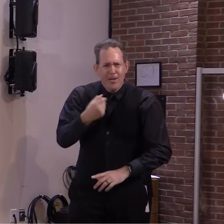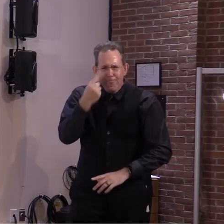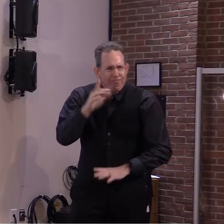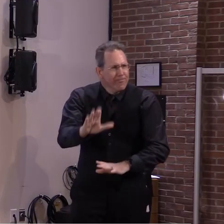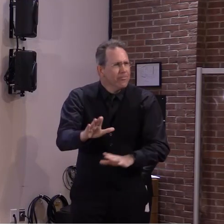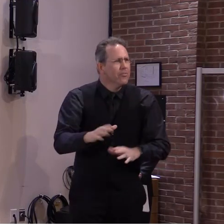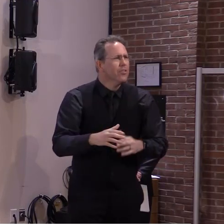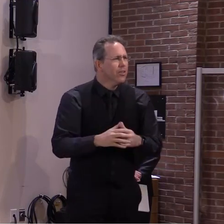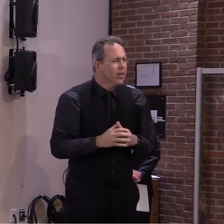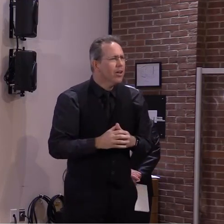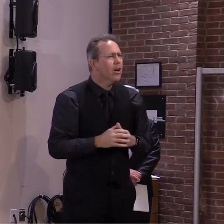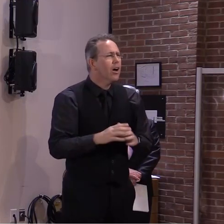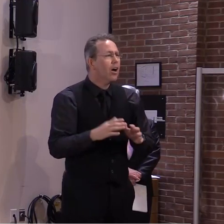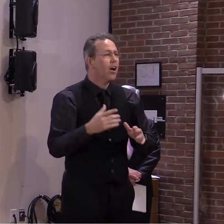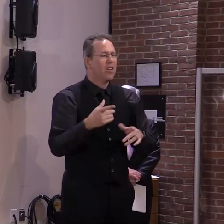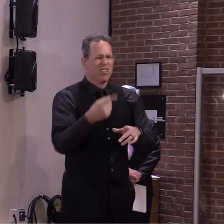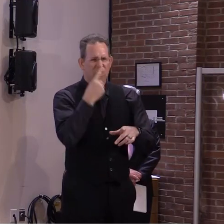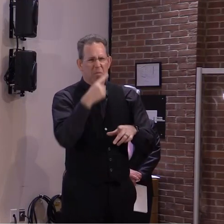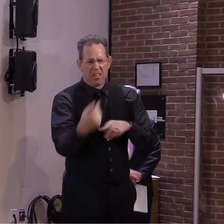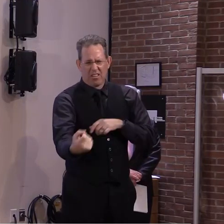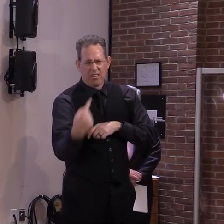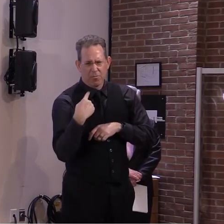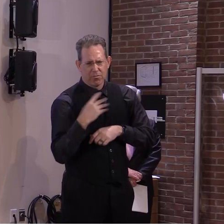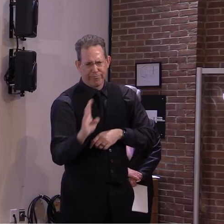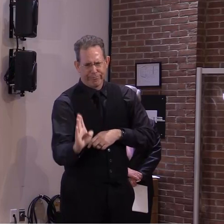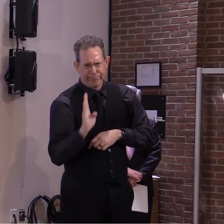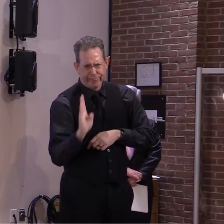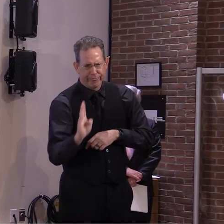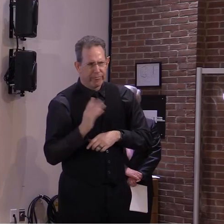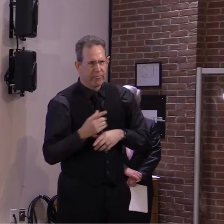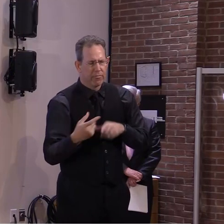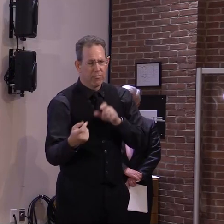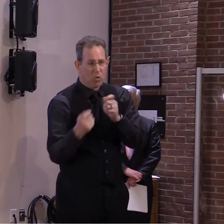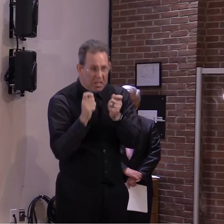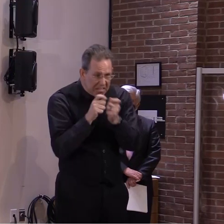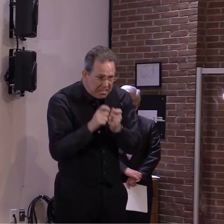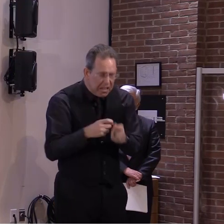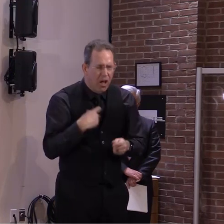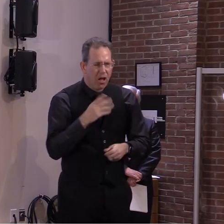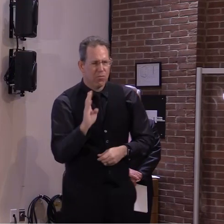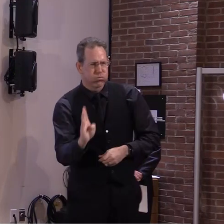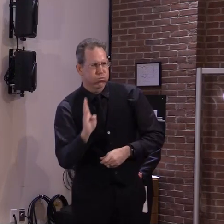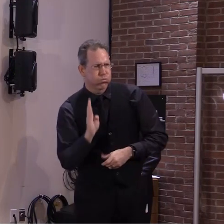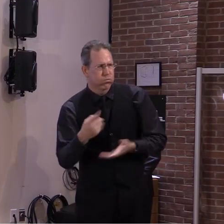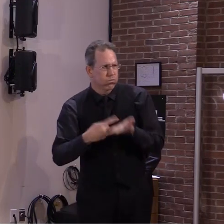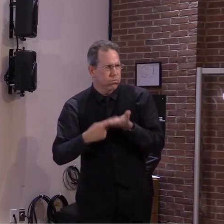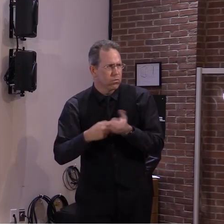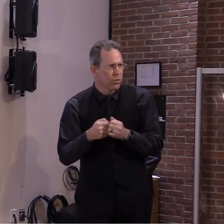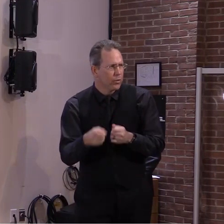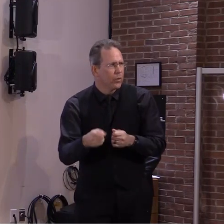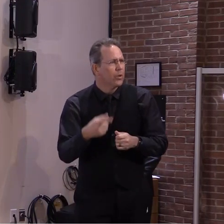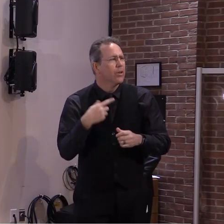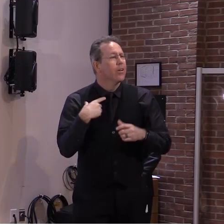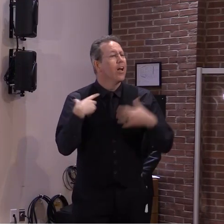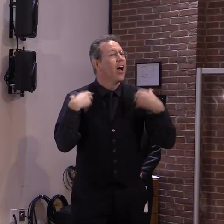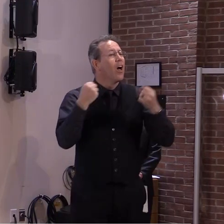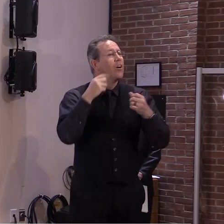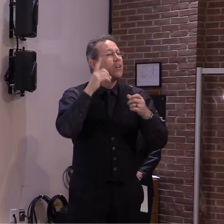with our branch that handles all of health data and try to get you an answer that